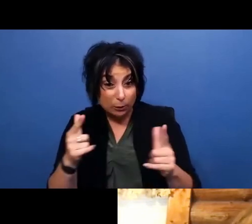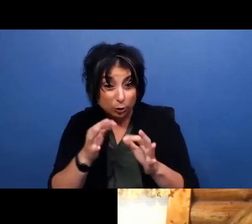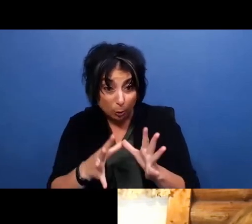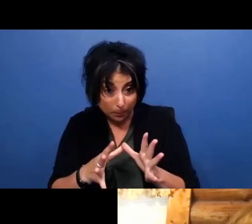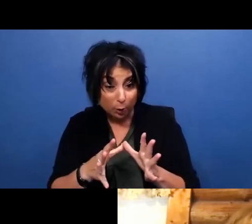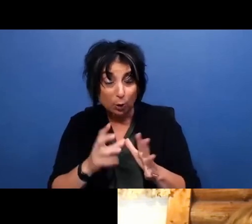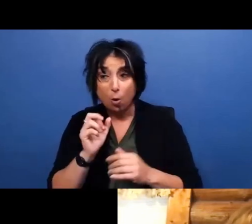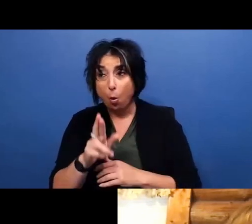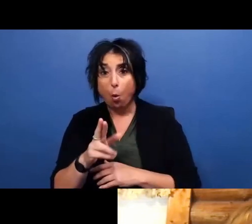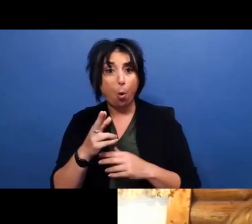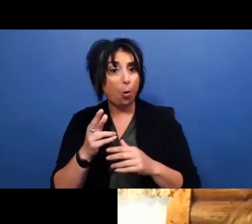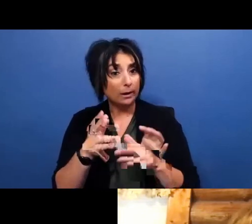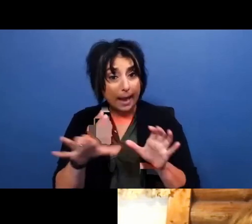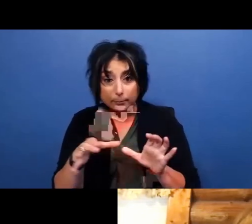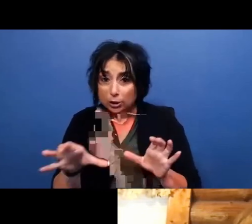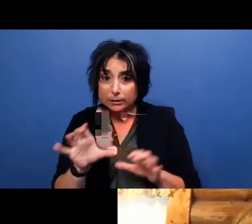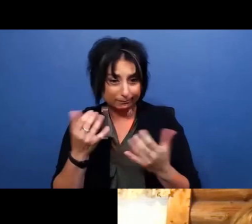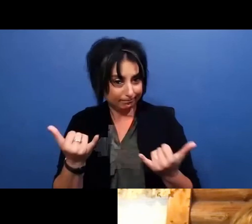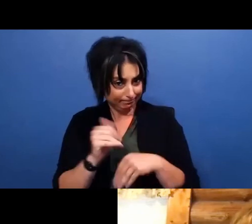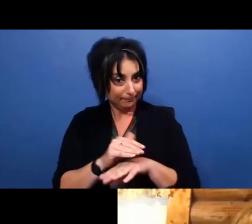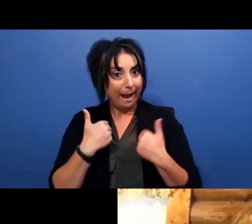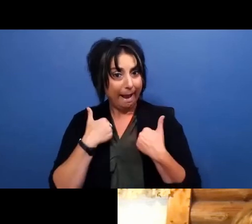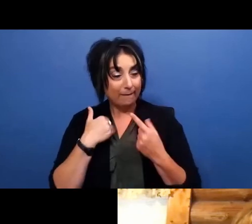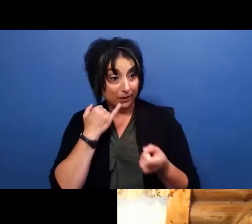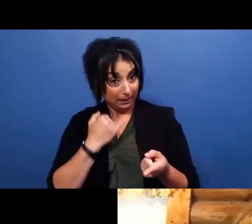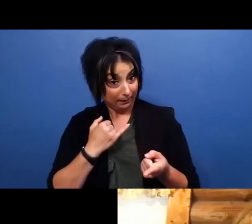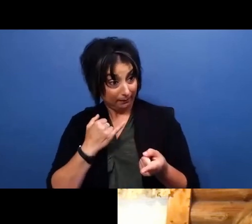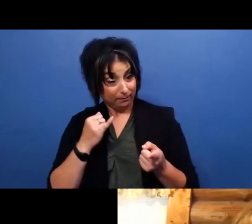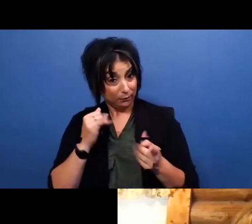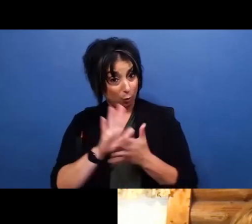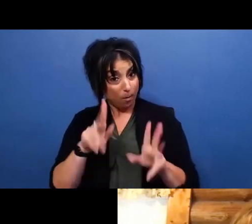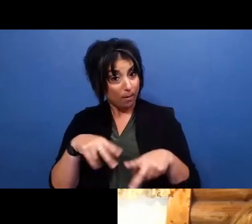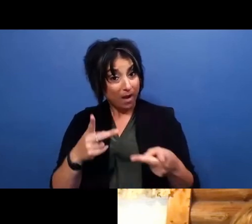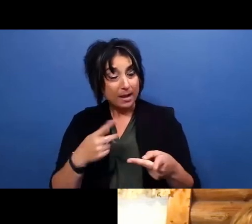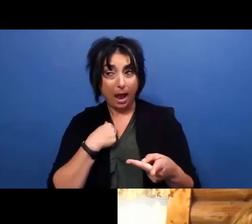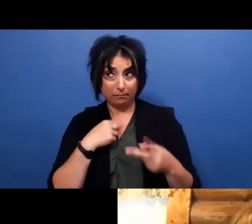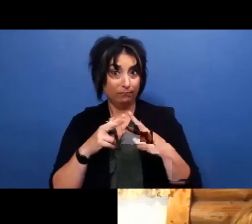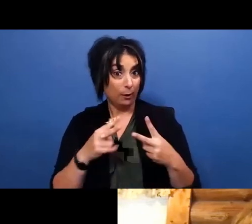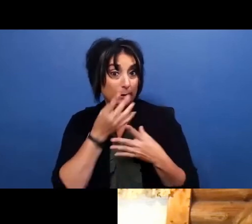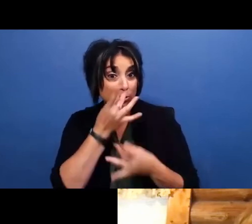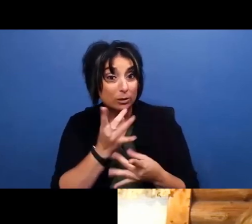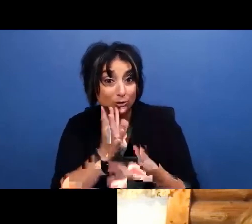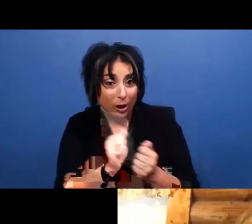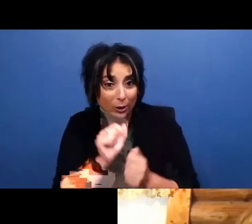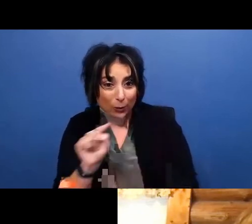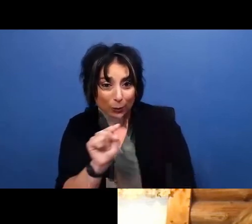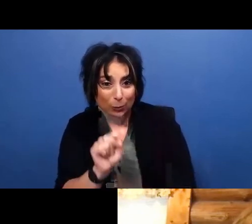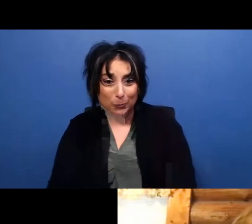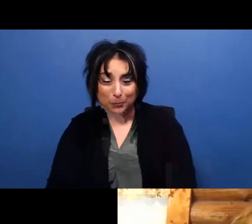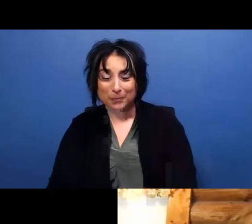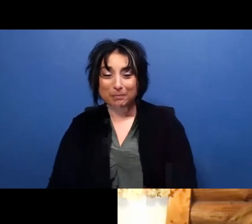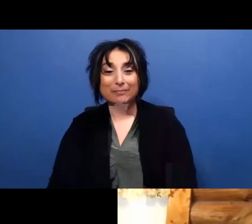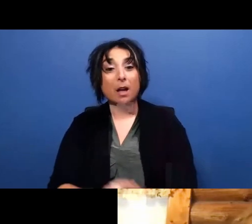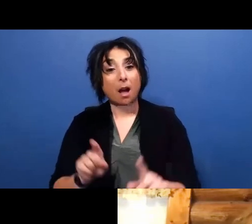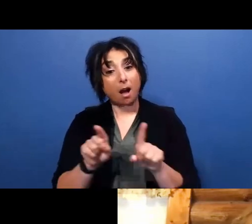like we have tonight. So that would be a strong interest of mine. The other thing that